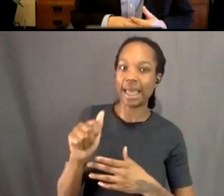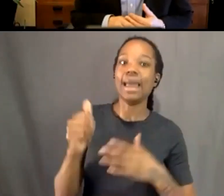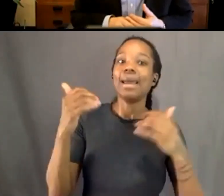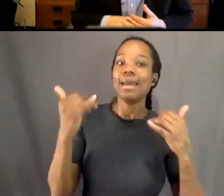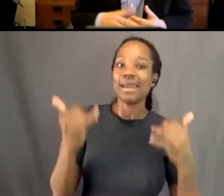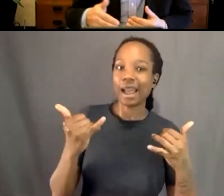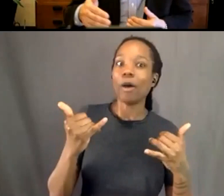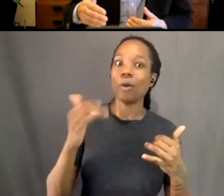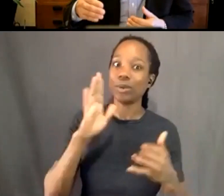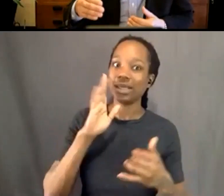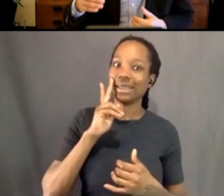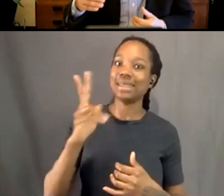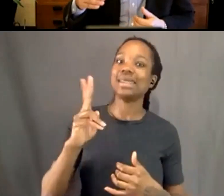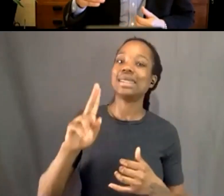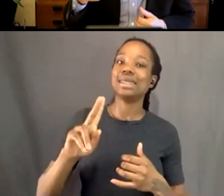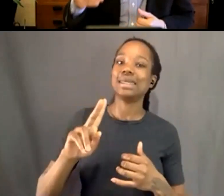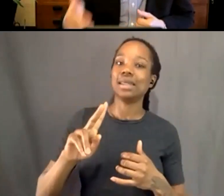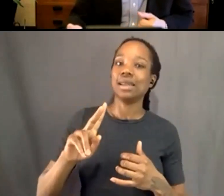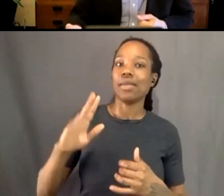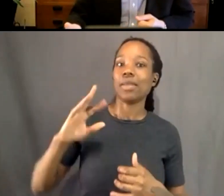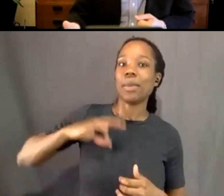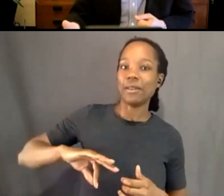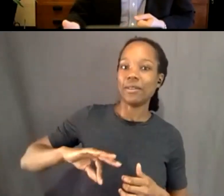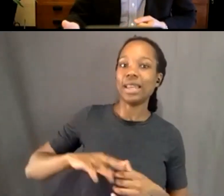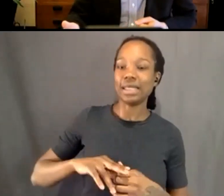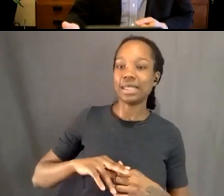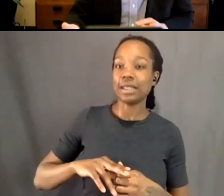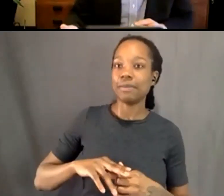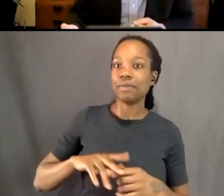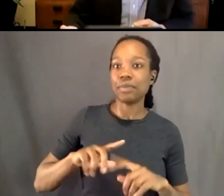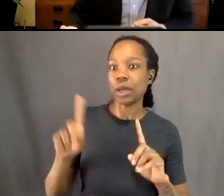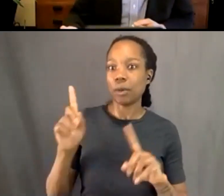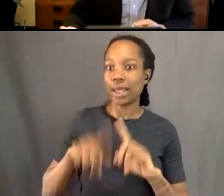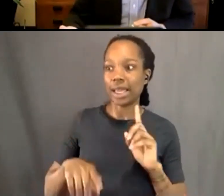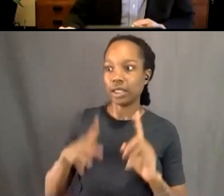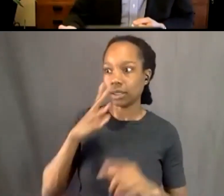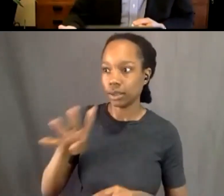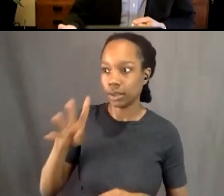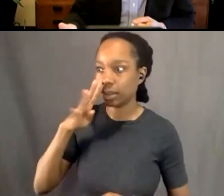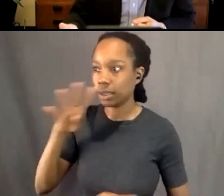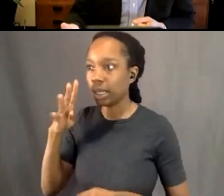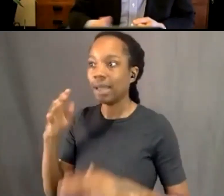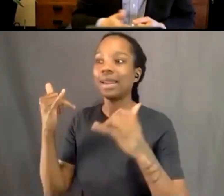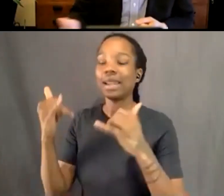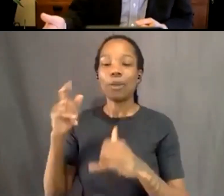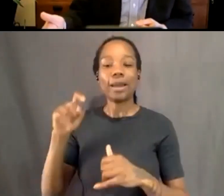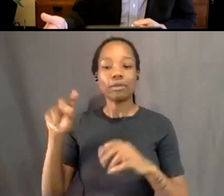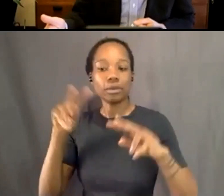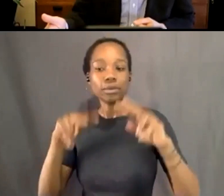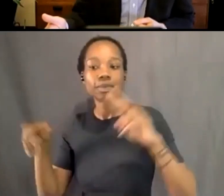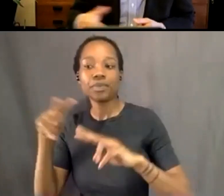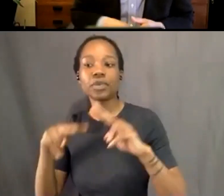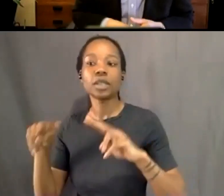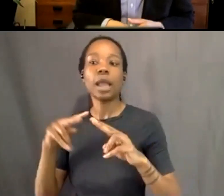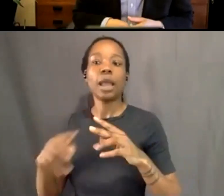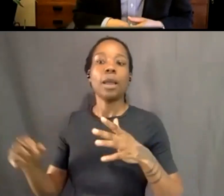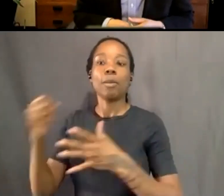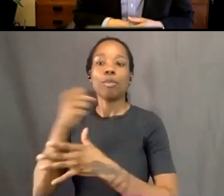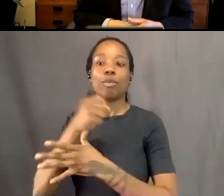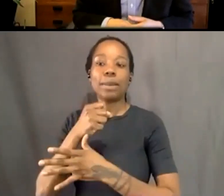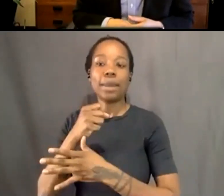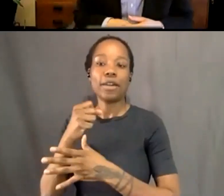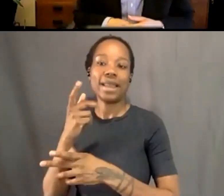people behind. And so we're going to look at how do we vaccinate in primary care practices next. We haven't had the vaccine supply to do